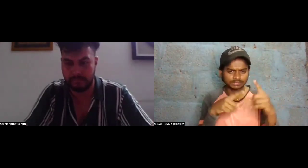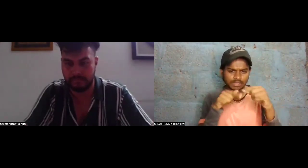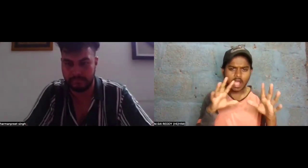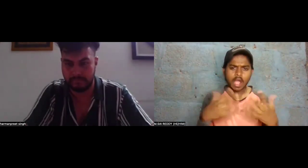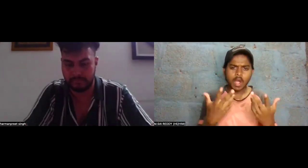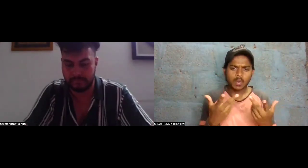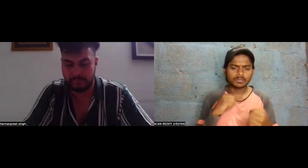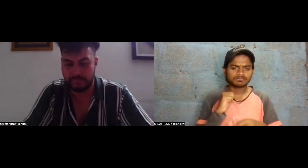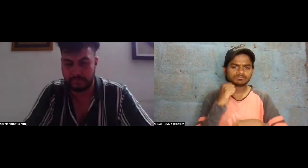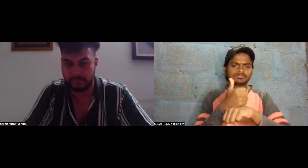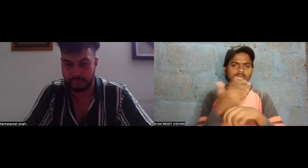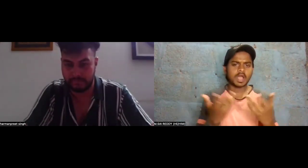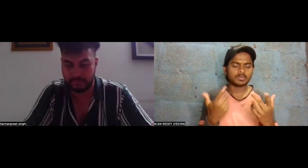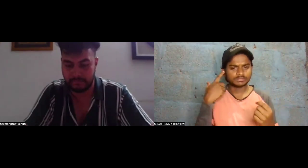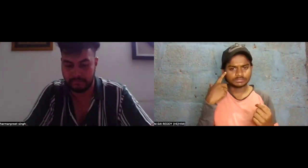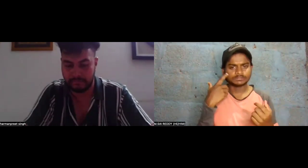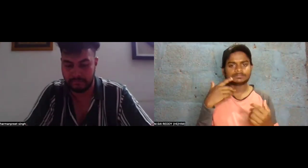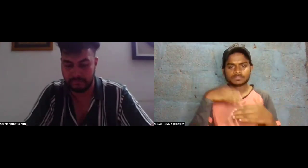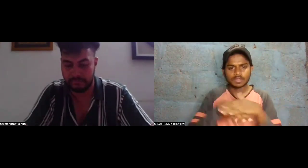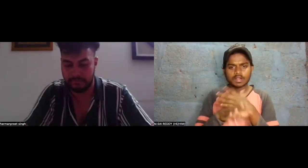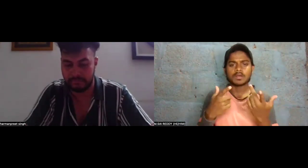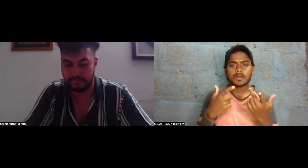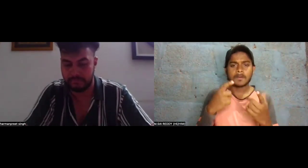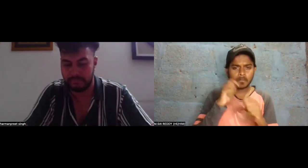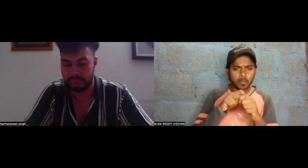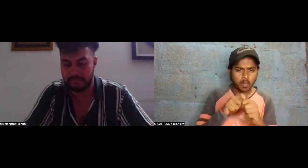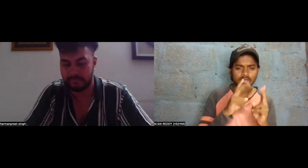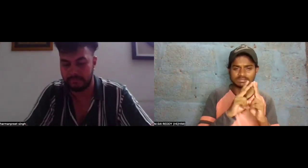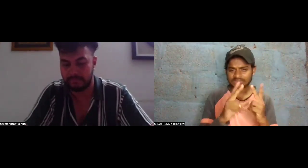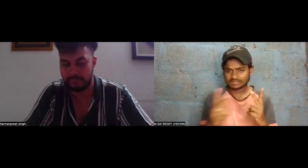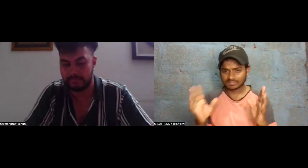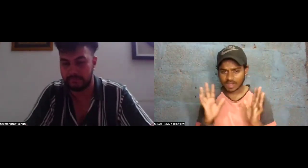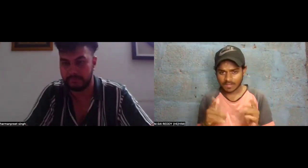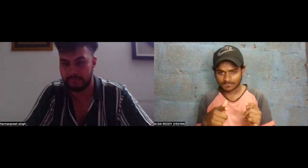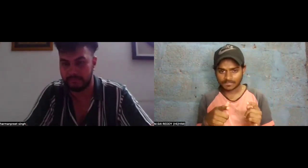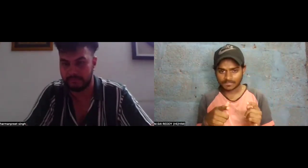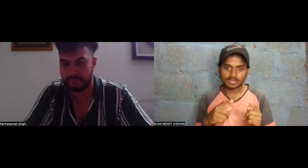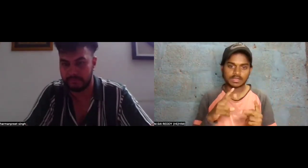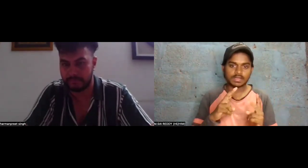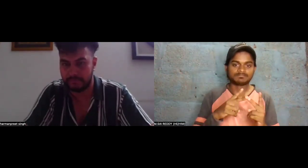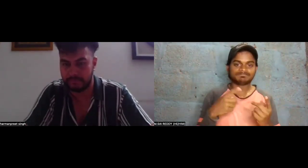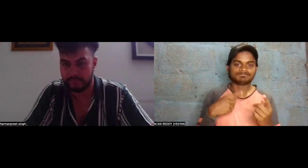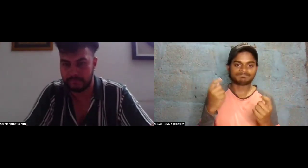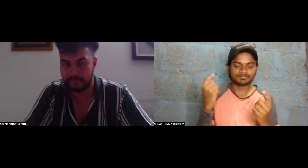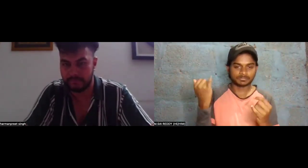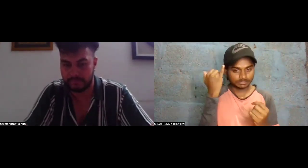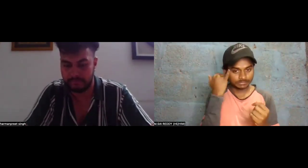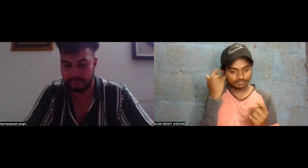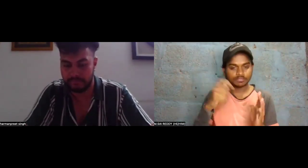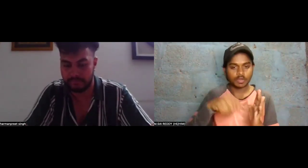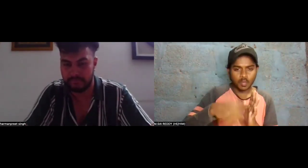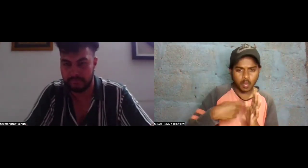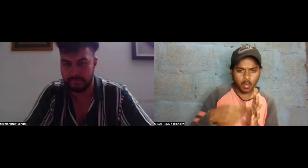I had been thinking about the development for our deaf LGBTQI